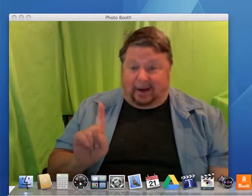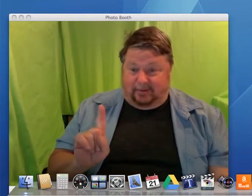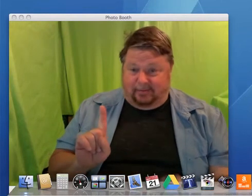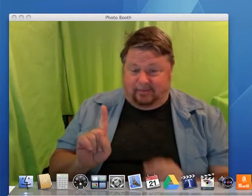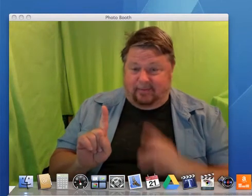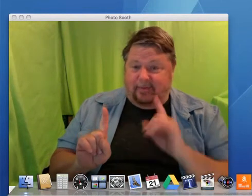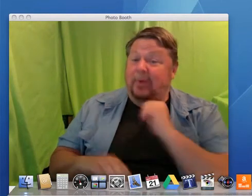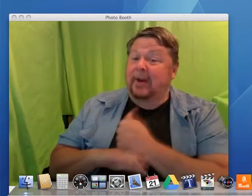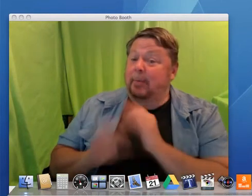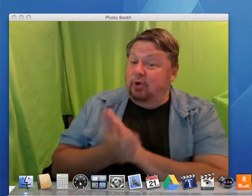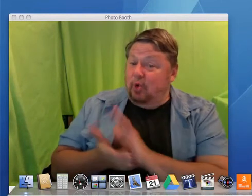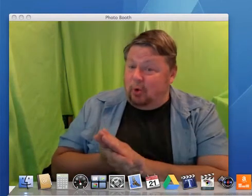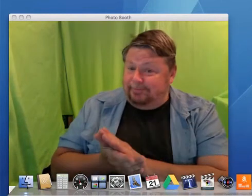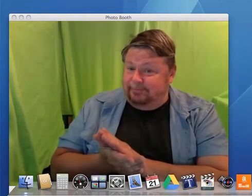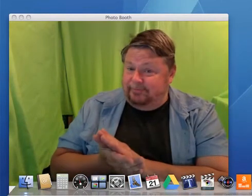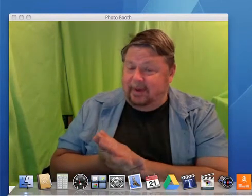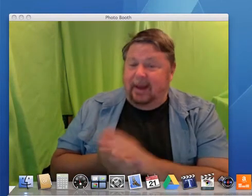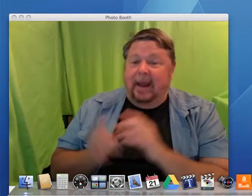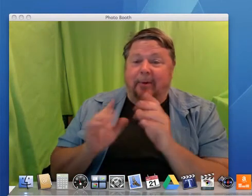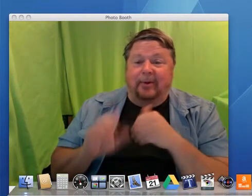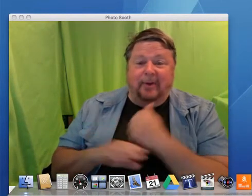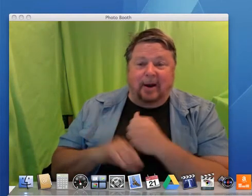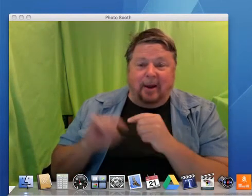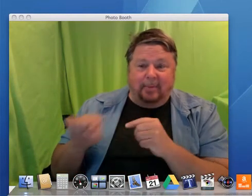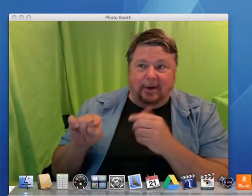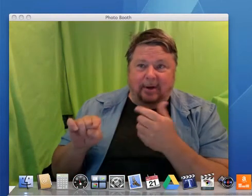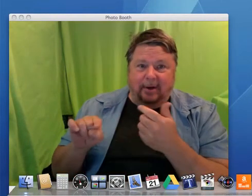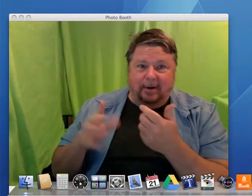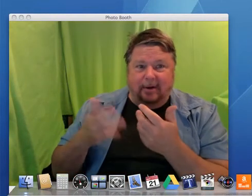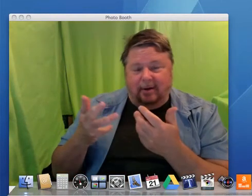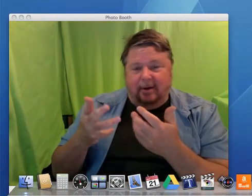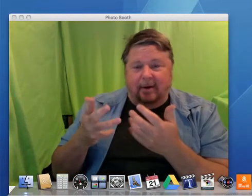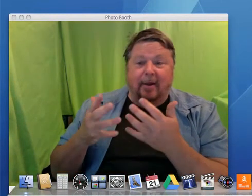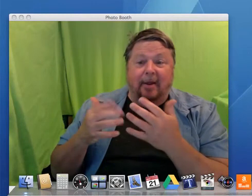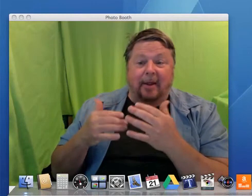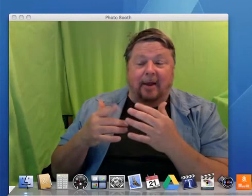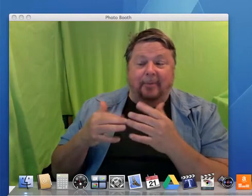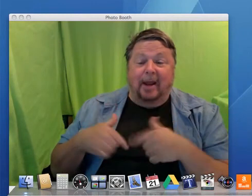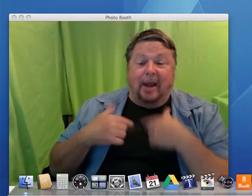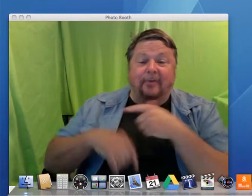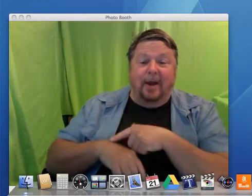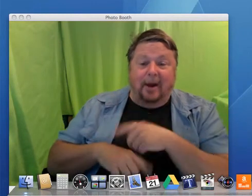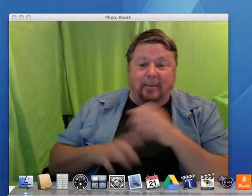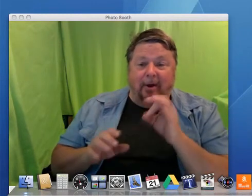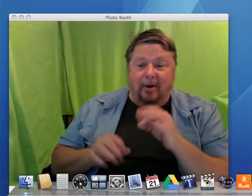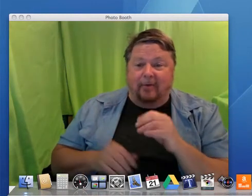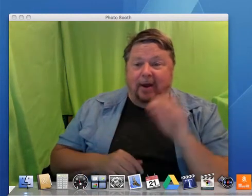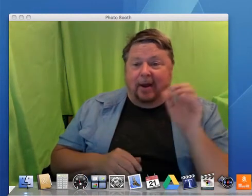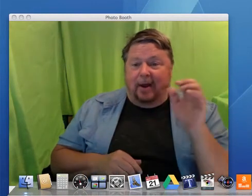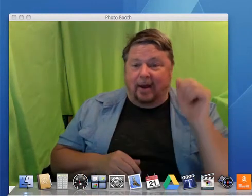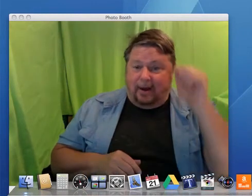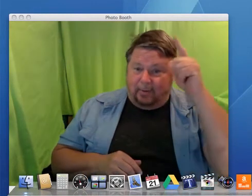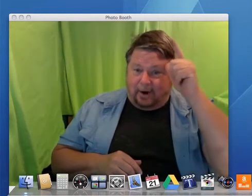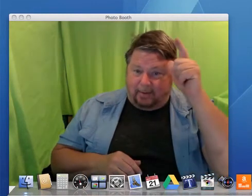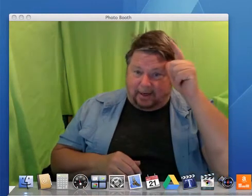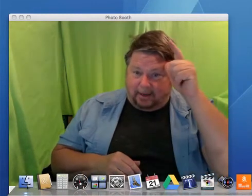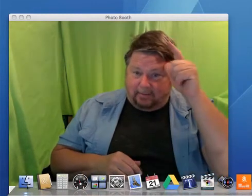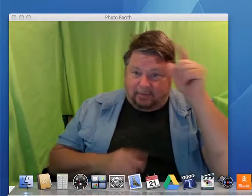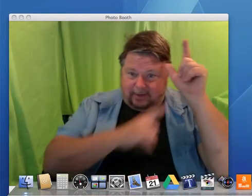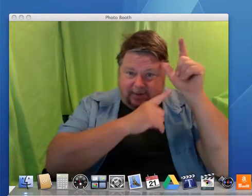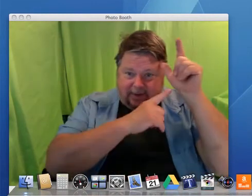Okay, so we set up the school. And we set it up in the lifetime of Abraham